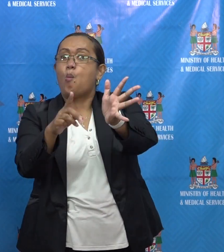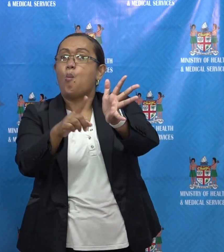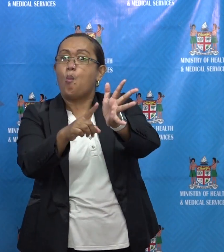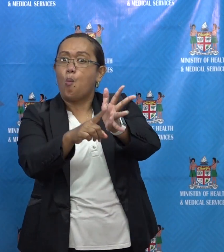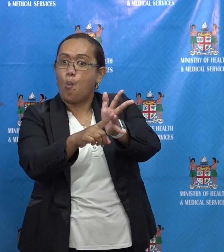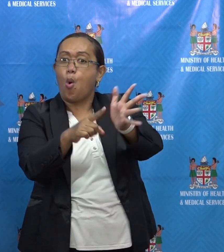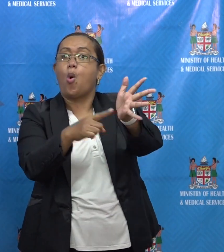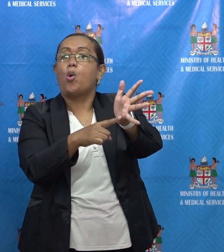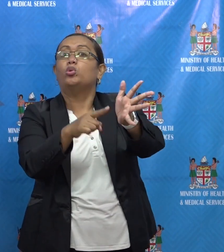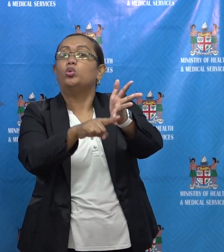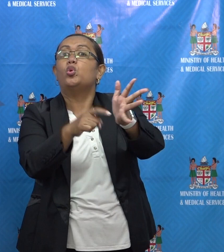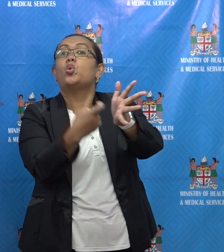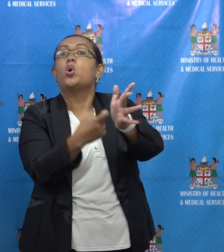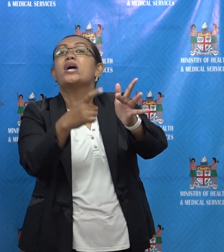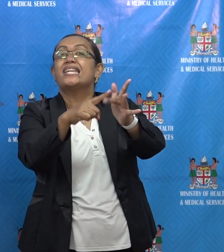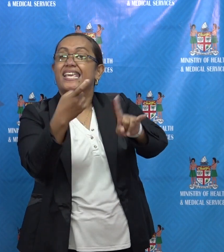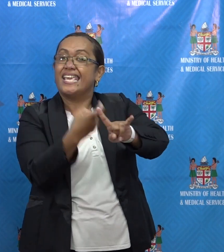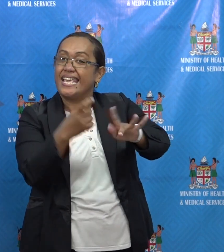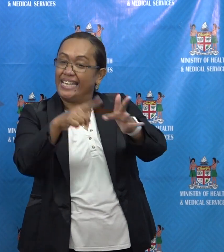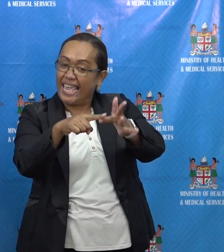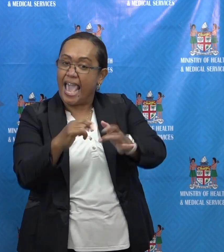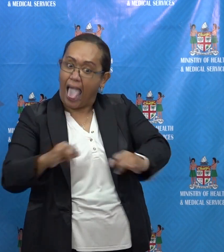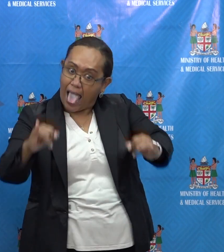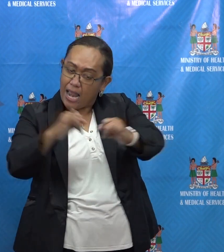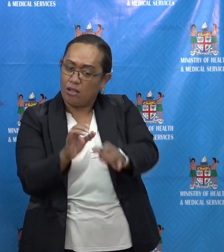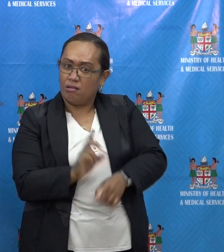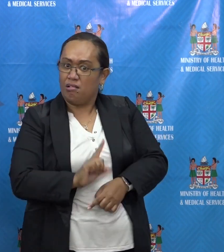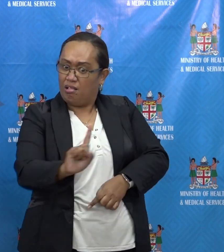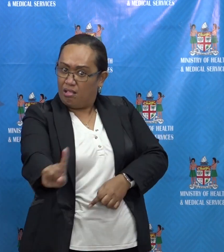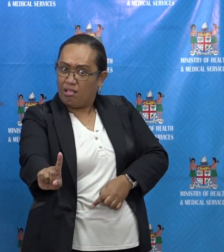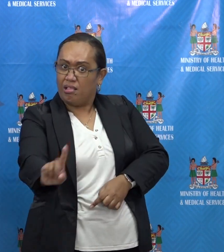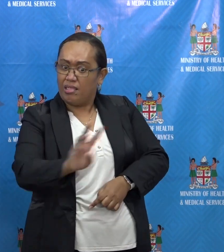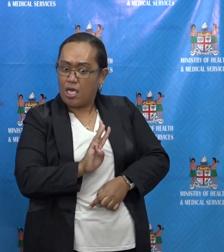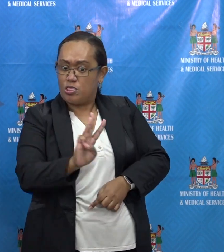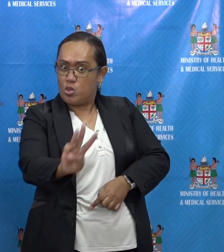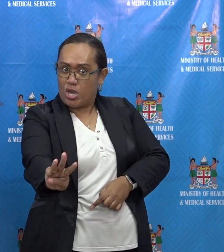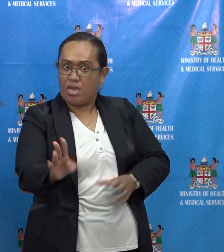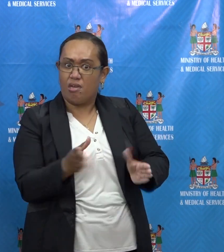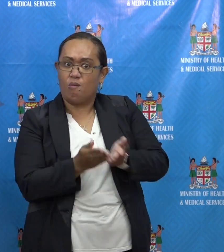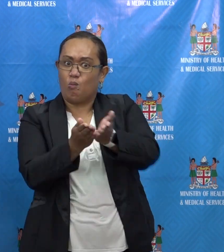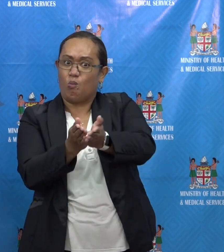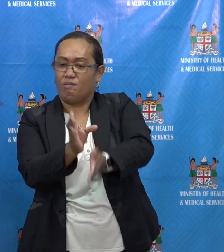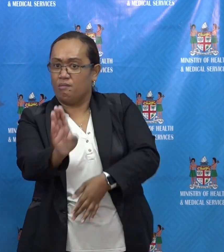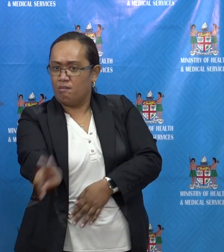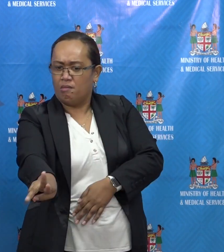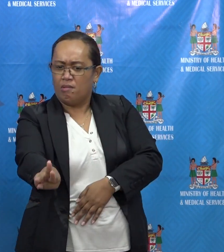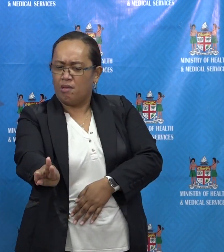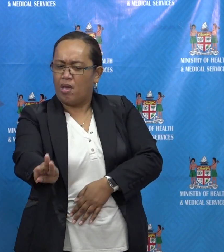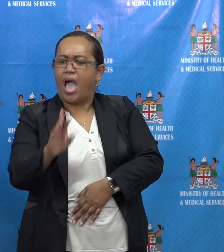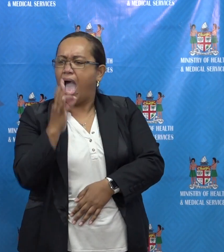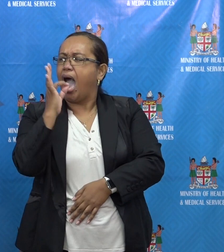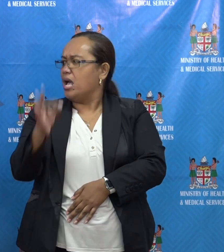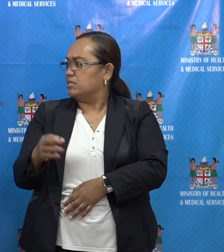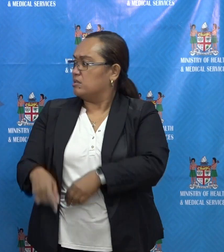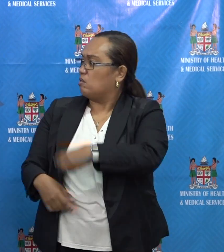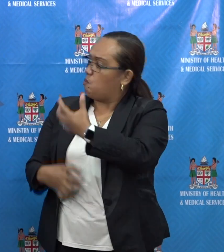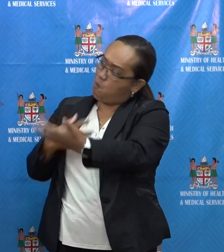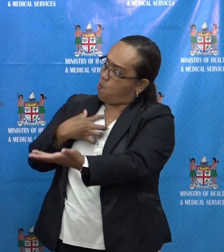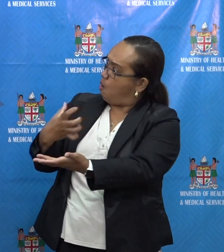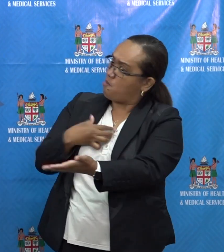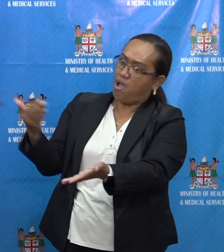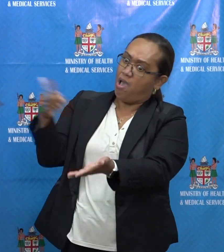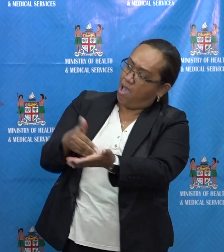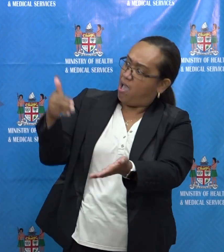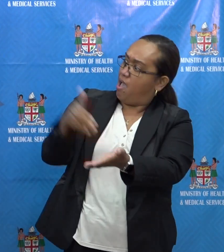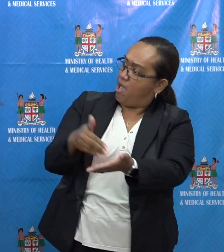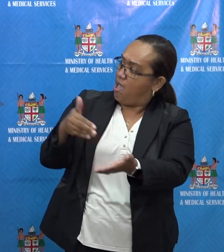just to ask us if there was any other contacts or maybe any other that had attended the funeral that made their